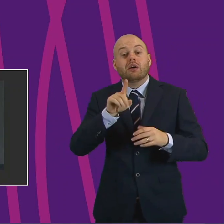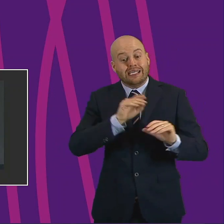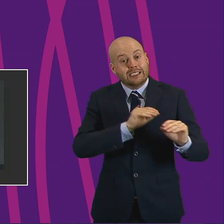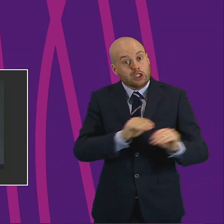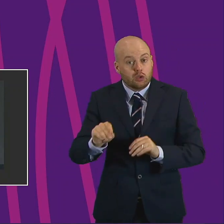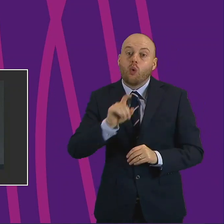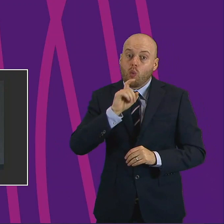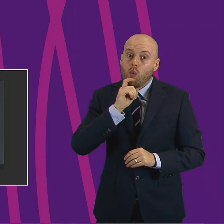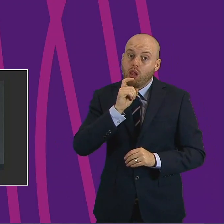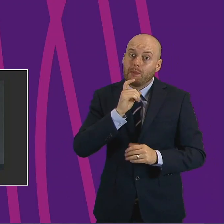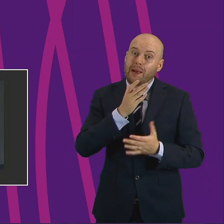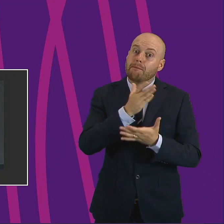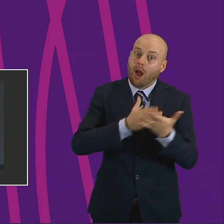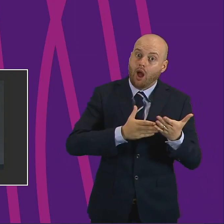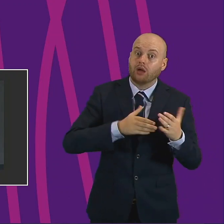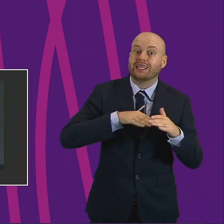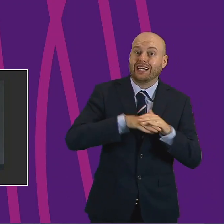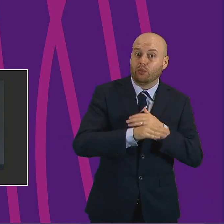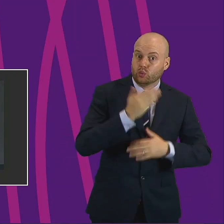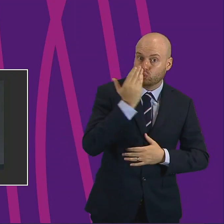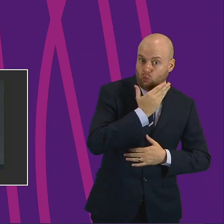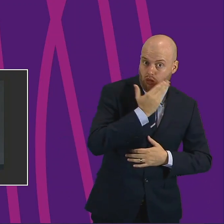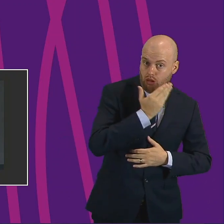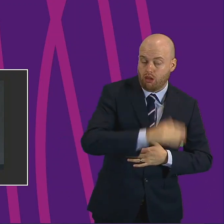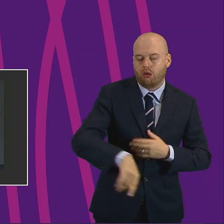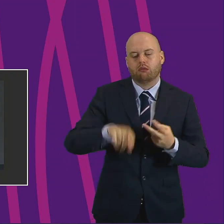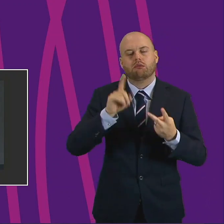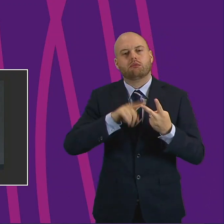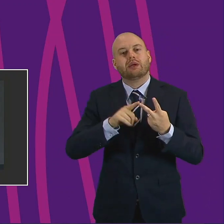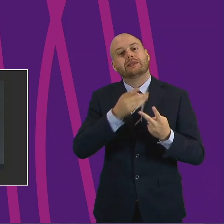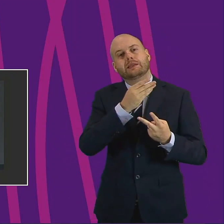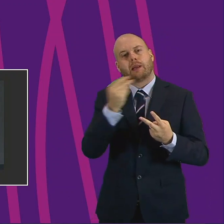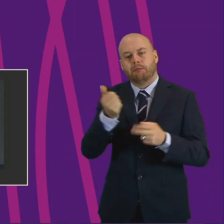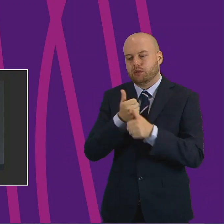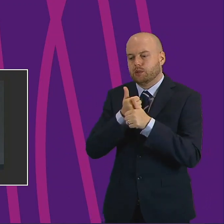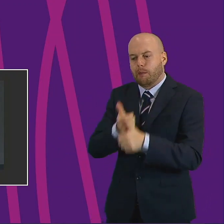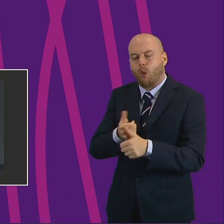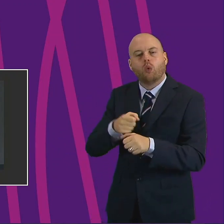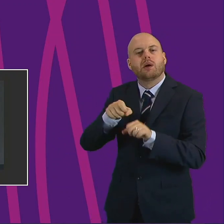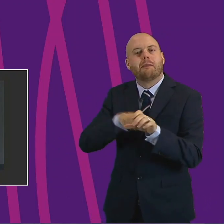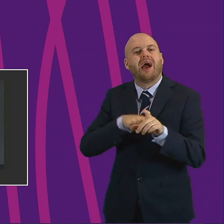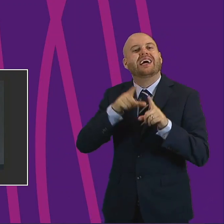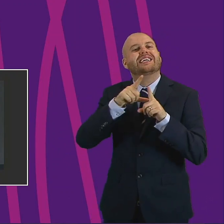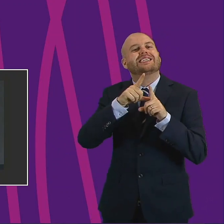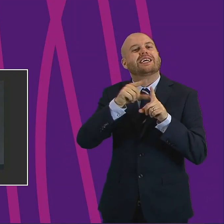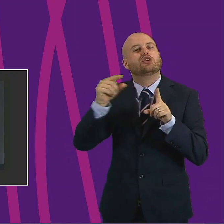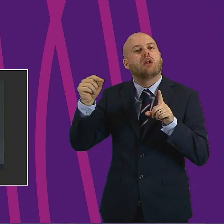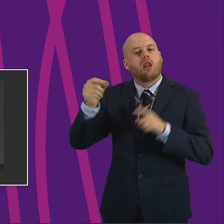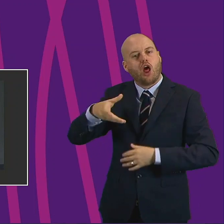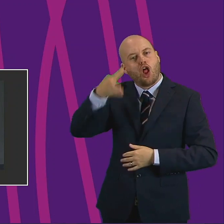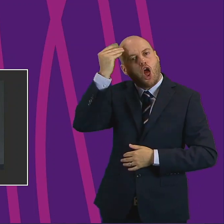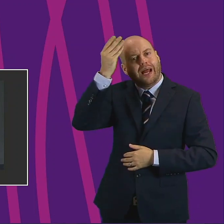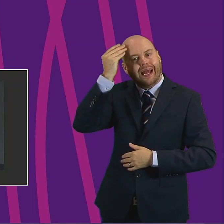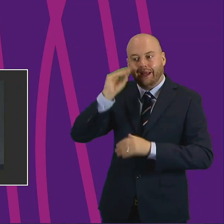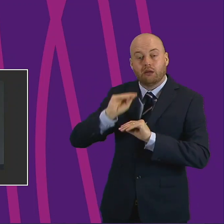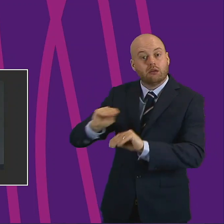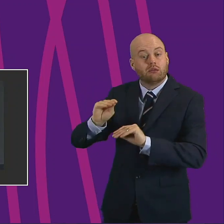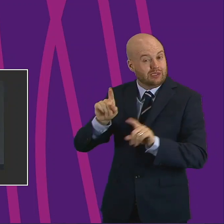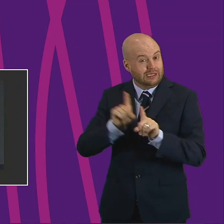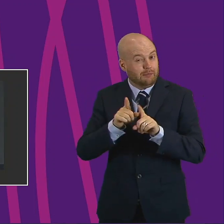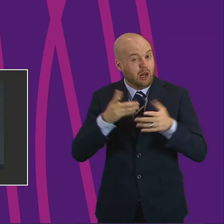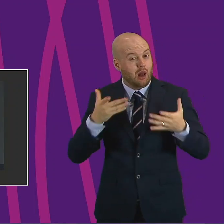will happen at home, supported by a range of digital learning support that is available just now and